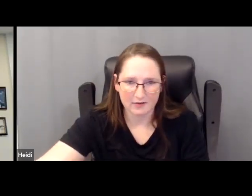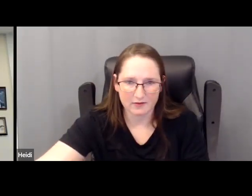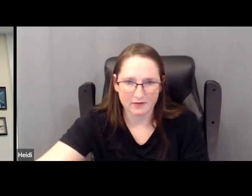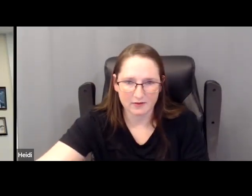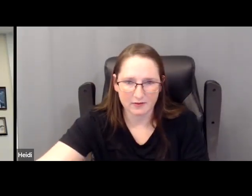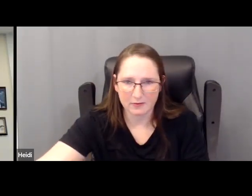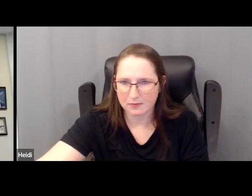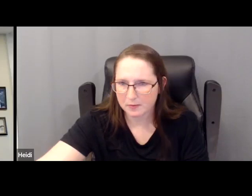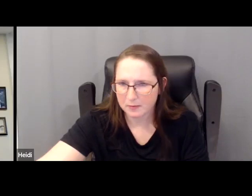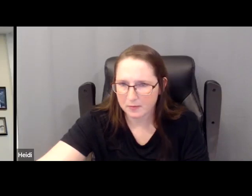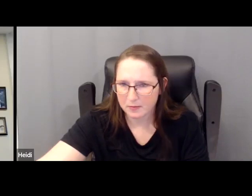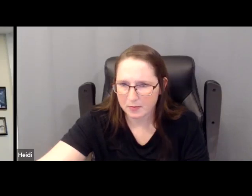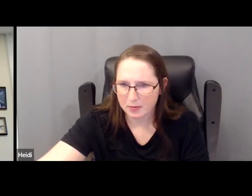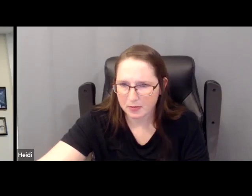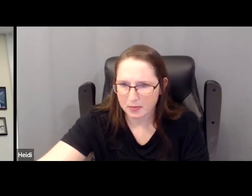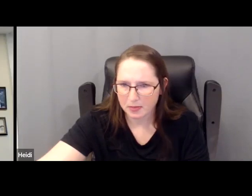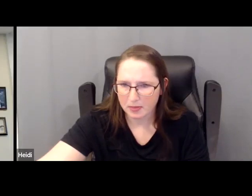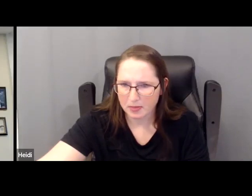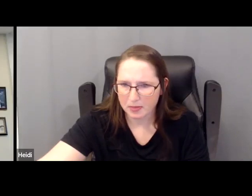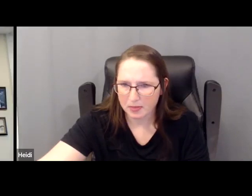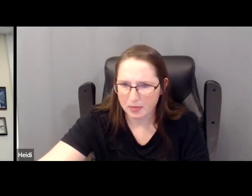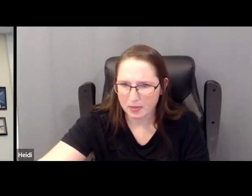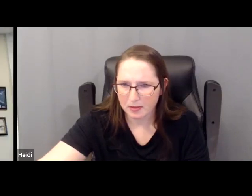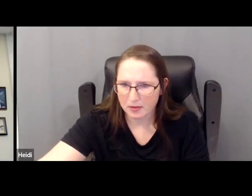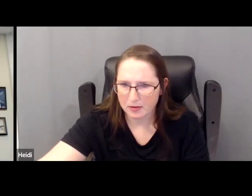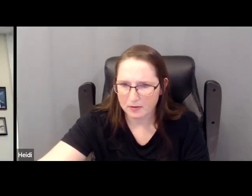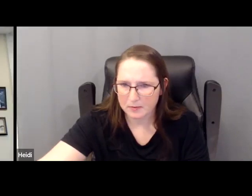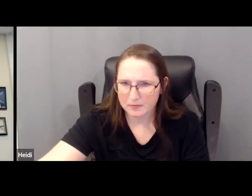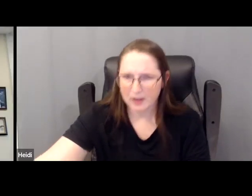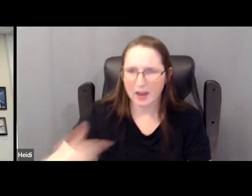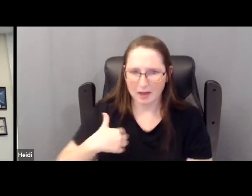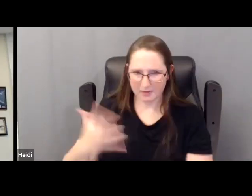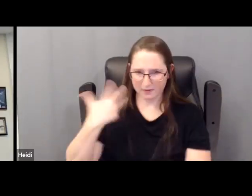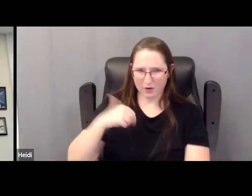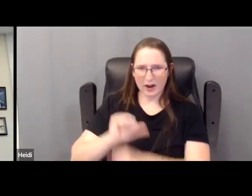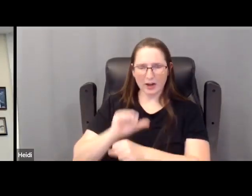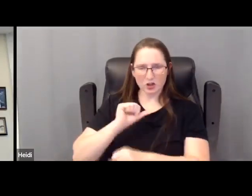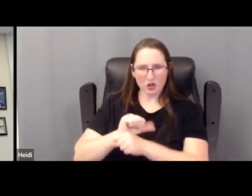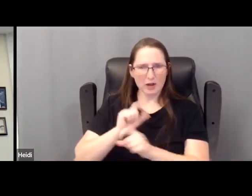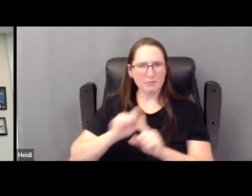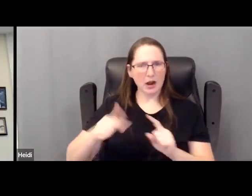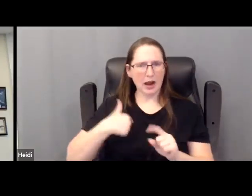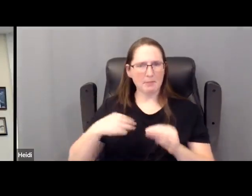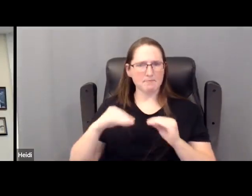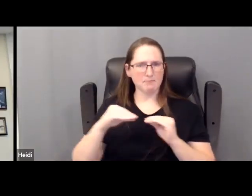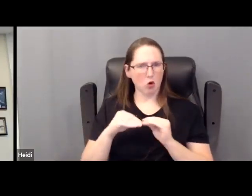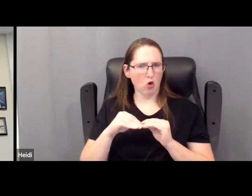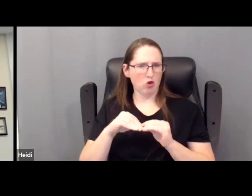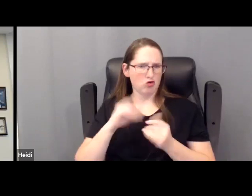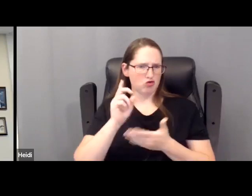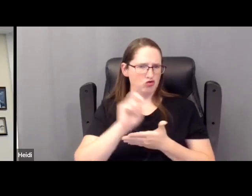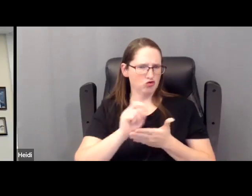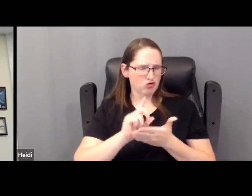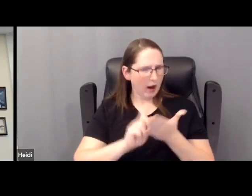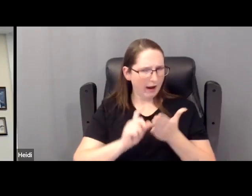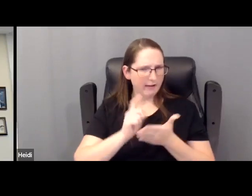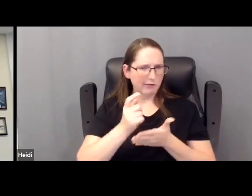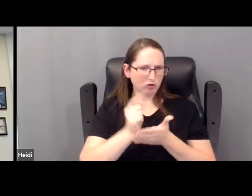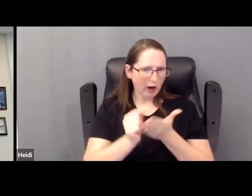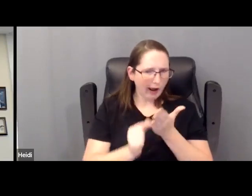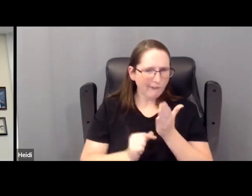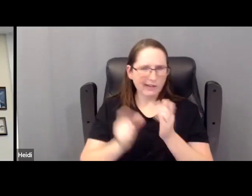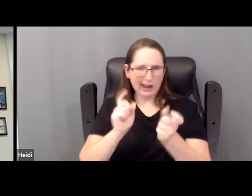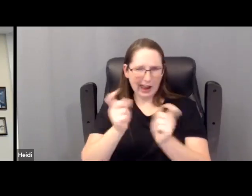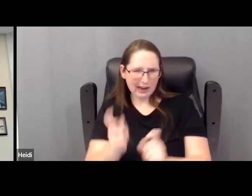I used to have a job at Newport Creamery washing dishes, but I think I'm more of graphics and editing and